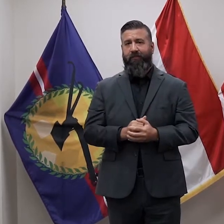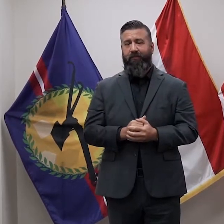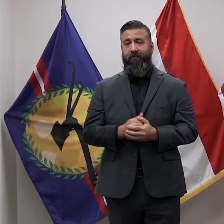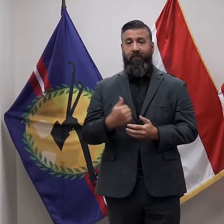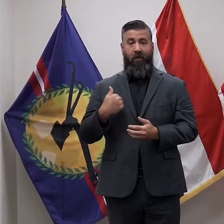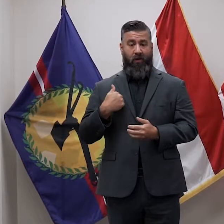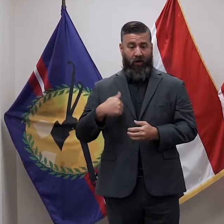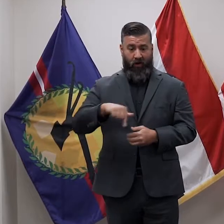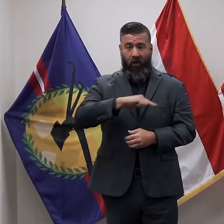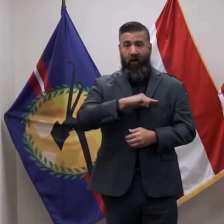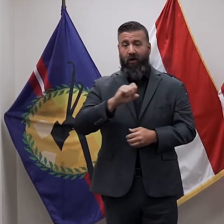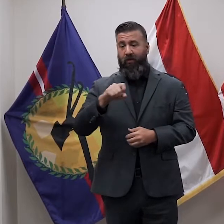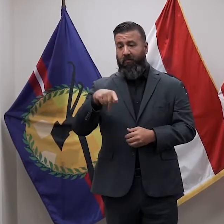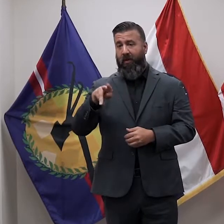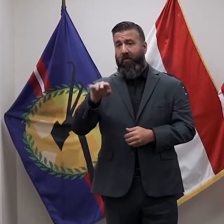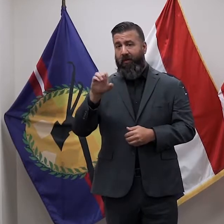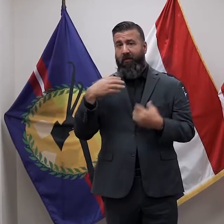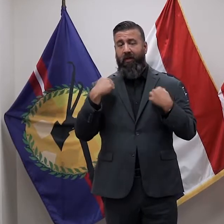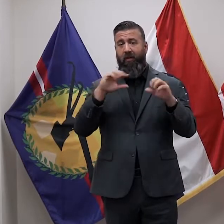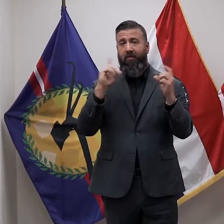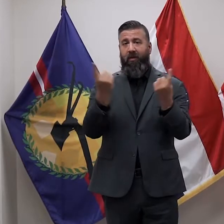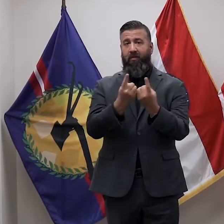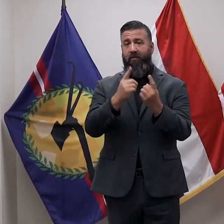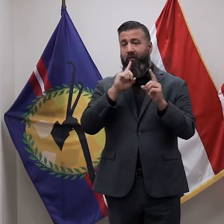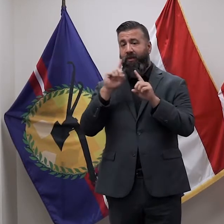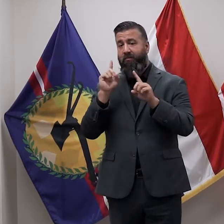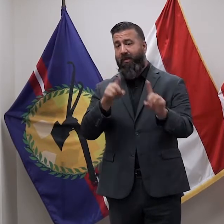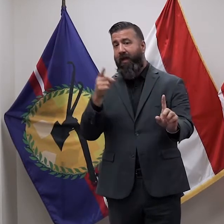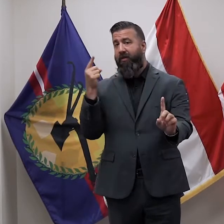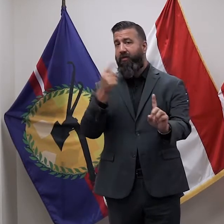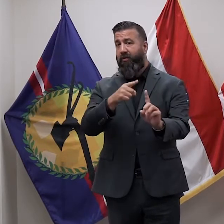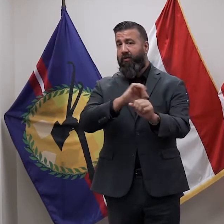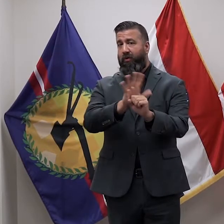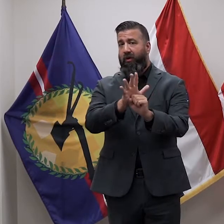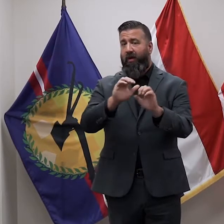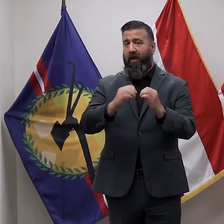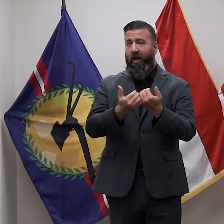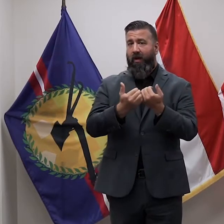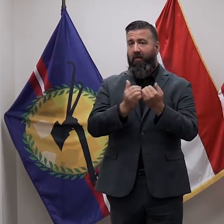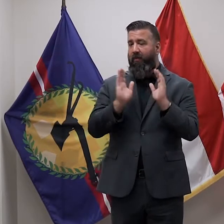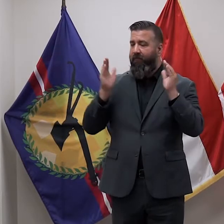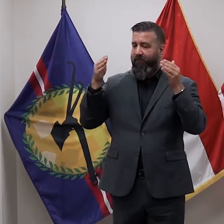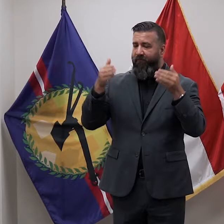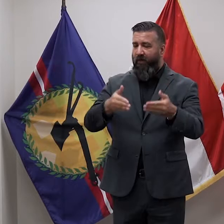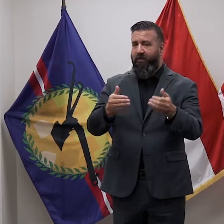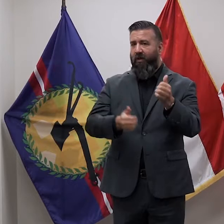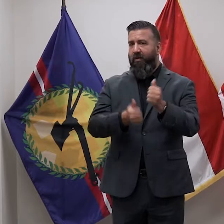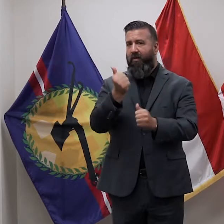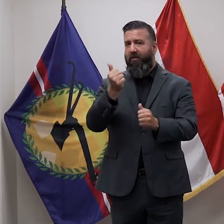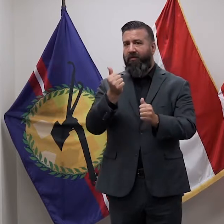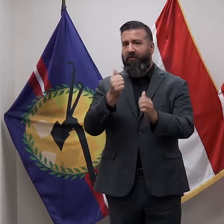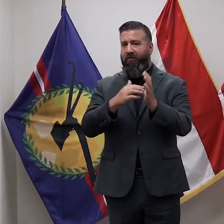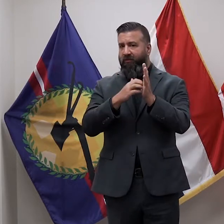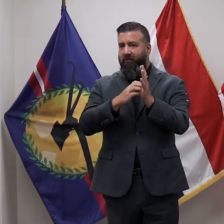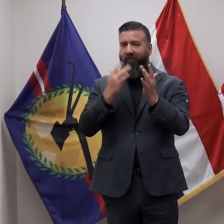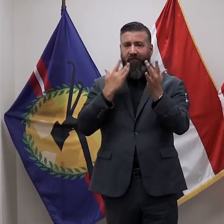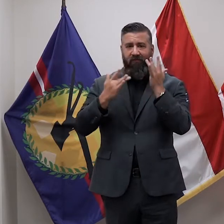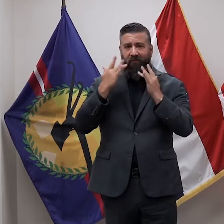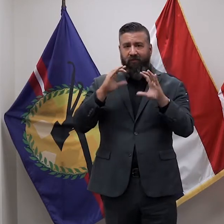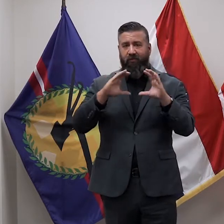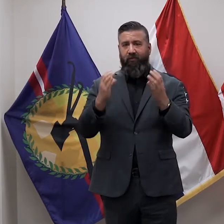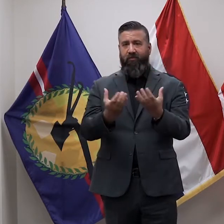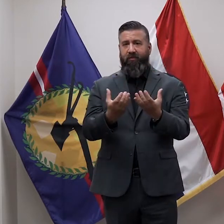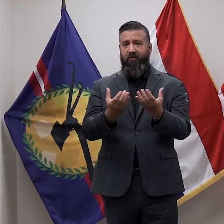public health department has responded to the pandemic by focusing on the most vulnerable groups. And we've not wavered from that